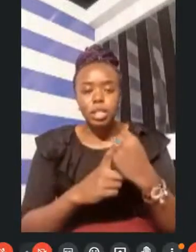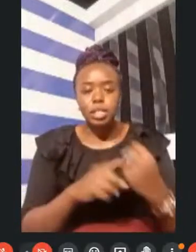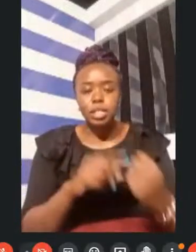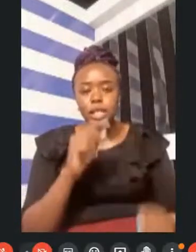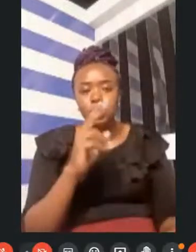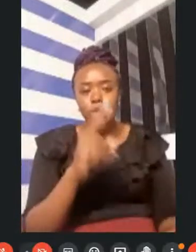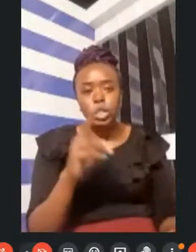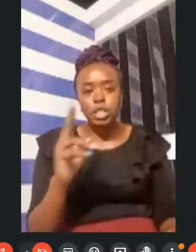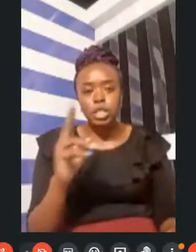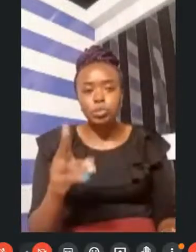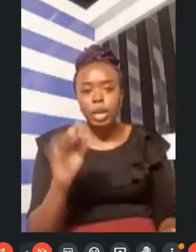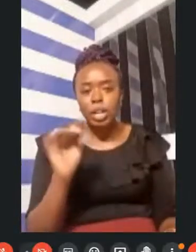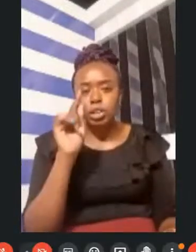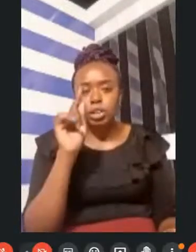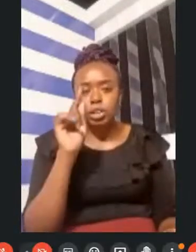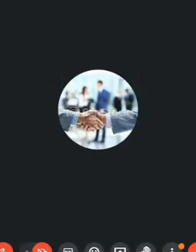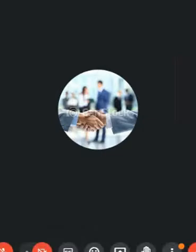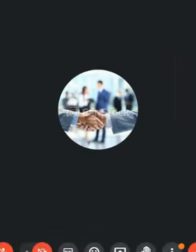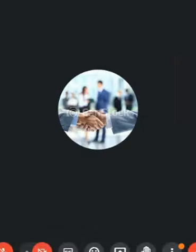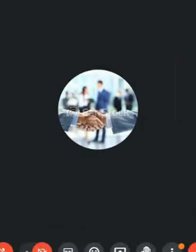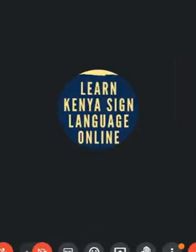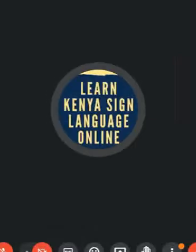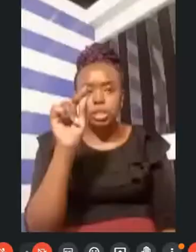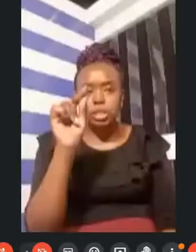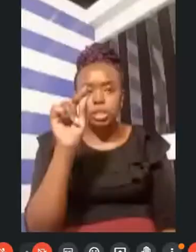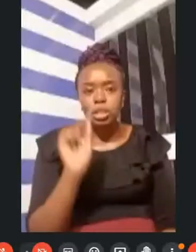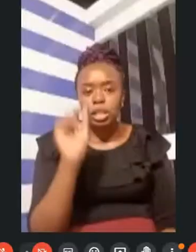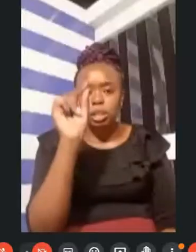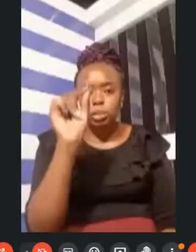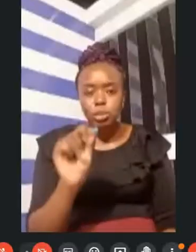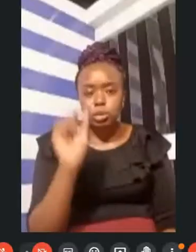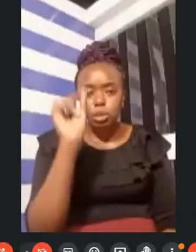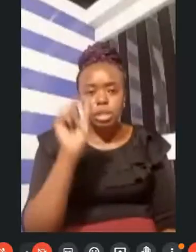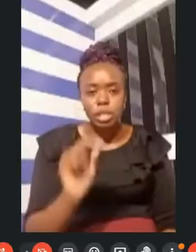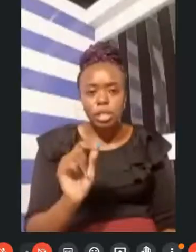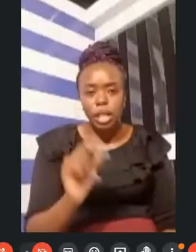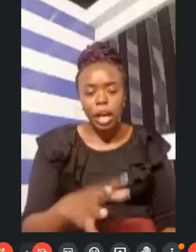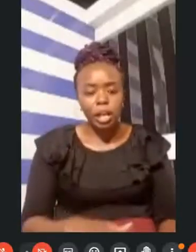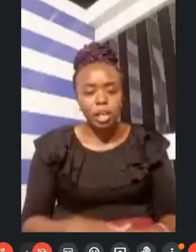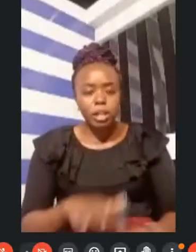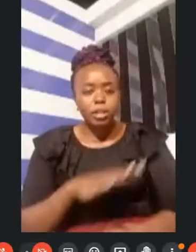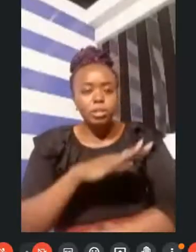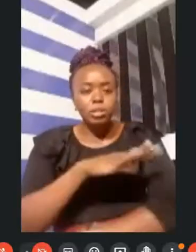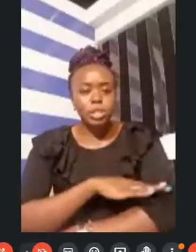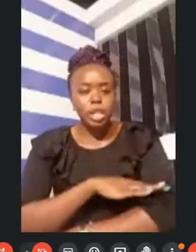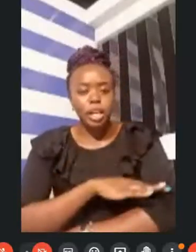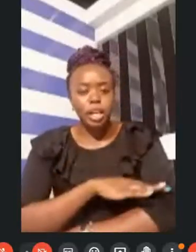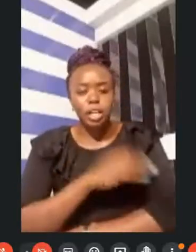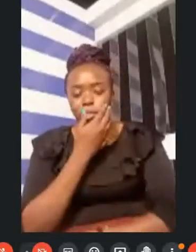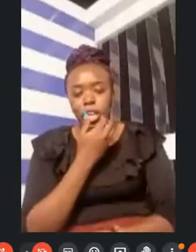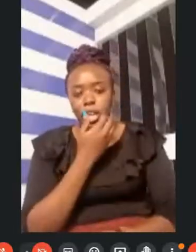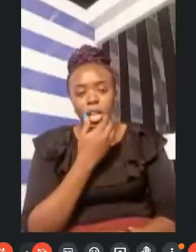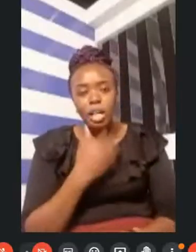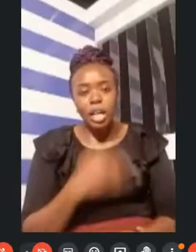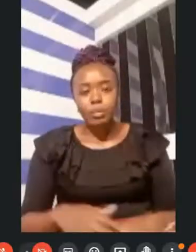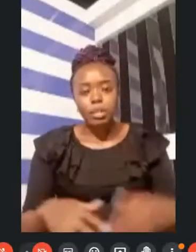So 6:22. But for time, you don't have to put those 2 dots. Yeah, you say evening. Ama